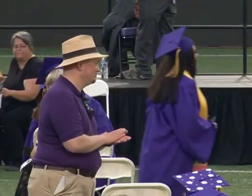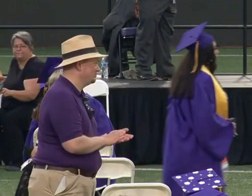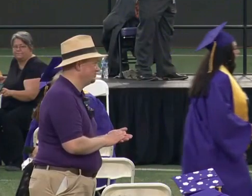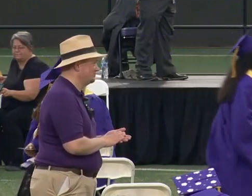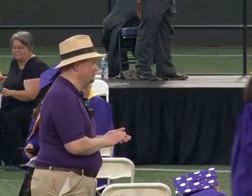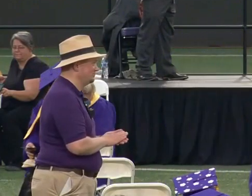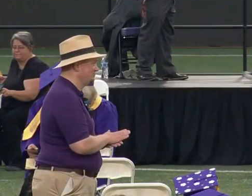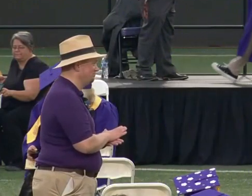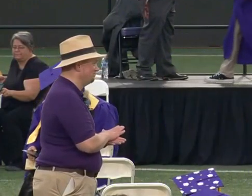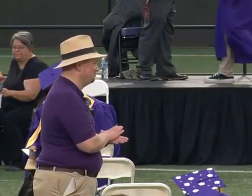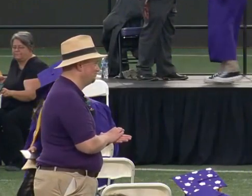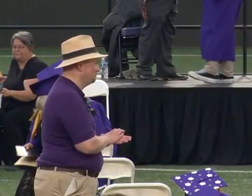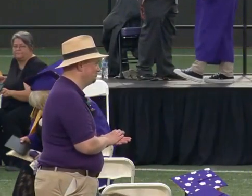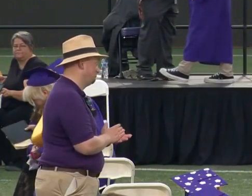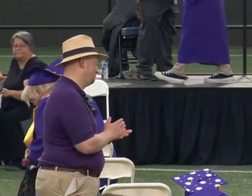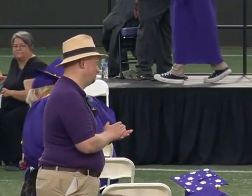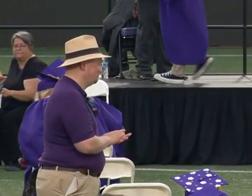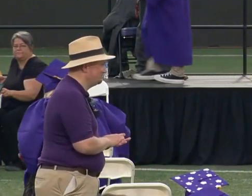Zachary Brayman.